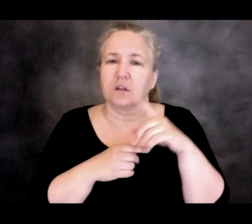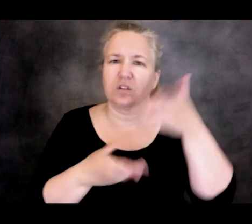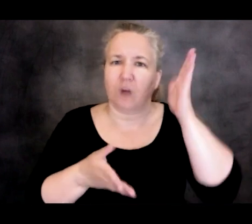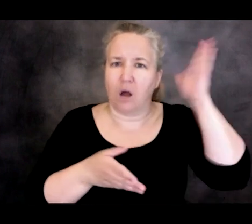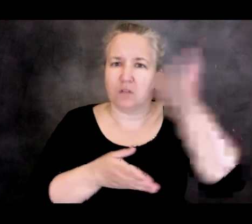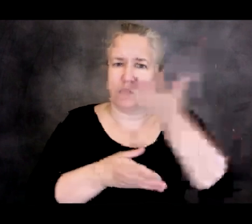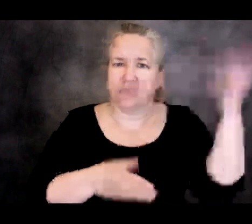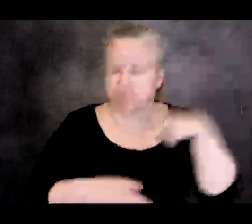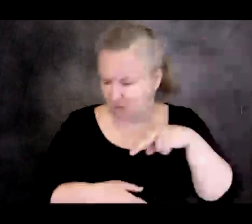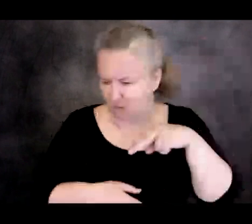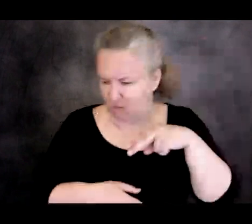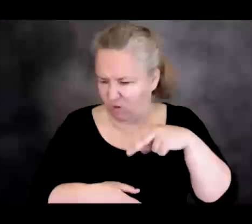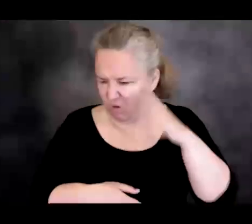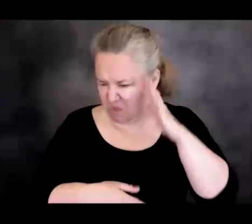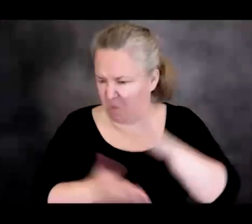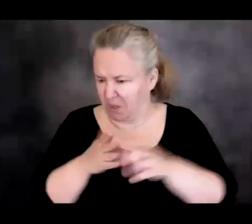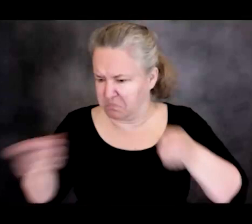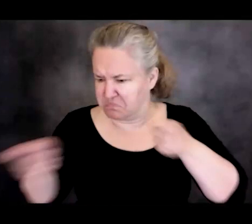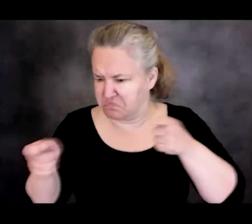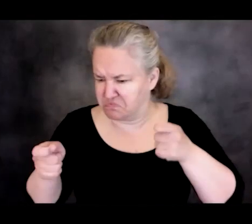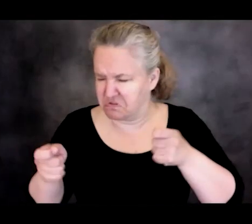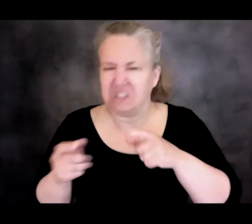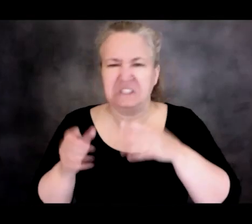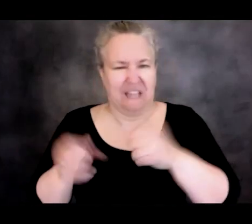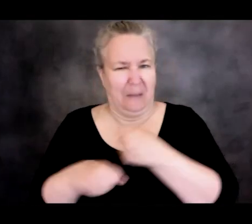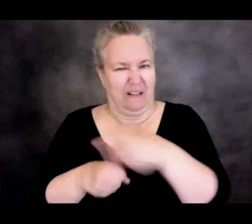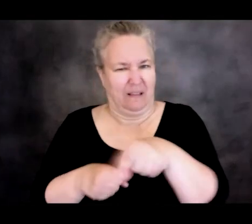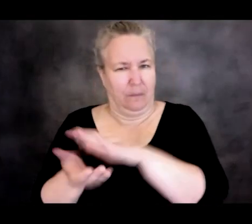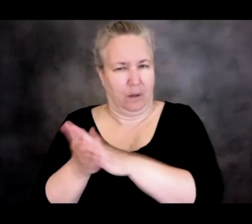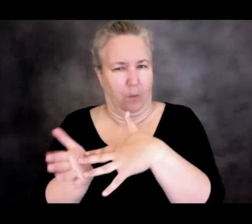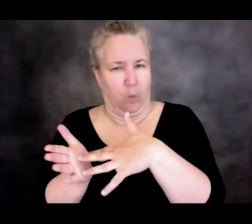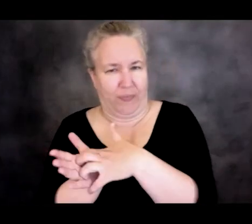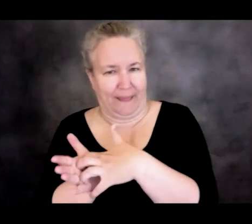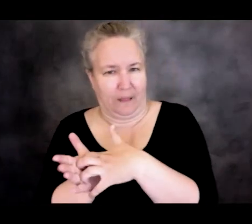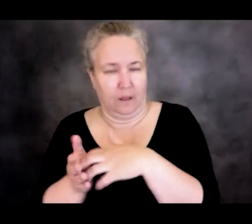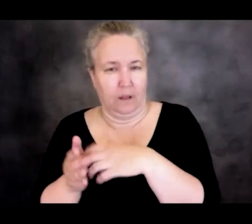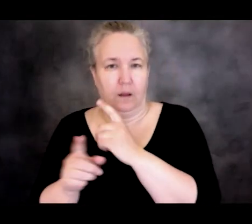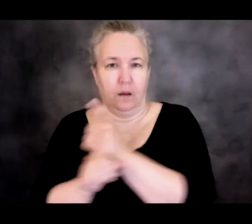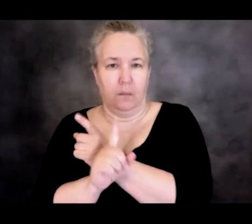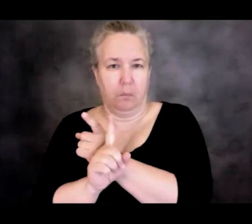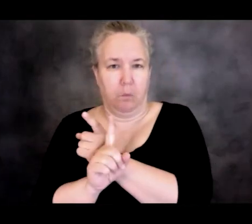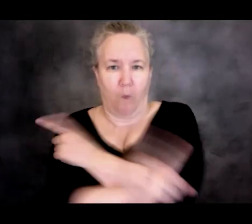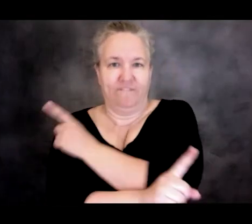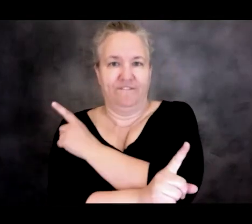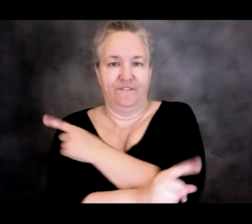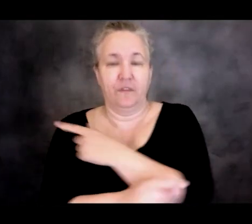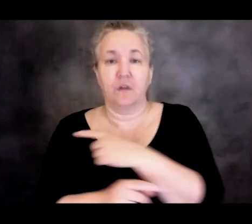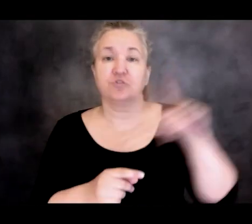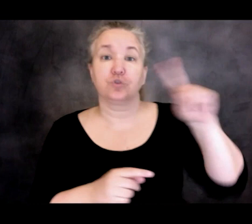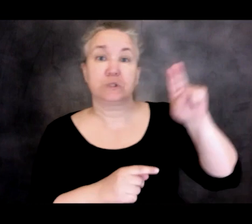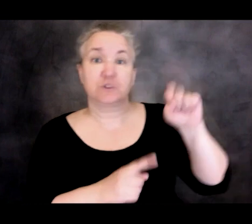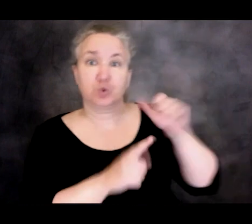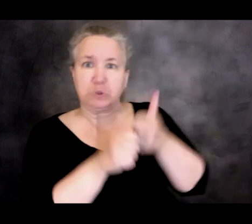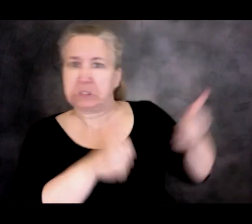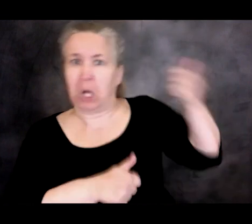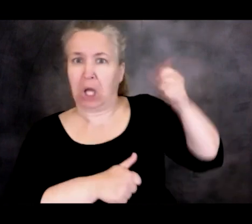weaken it. So we see the manifestation of this idea of duality when Zeus, the Greek god of kings, decides to